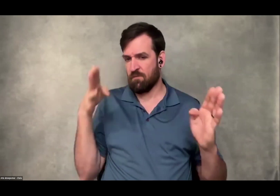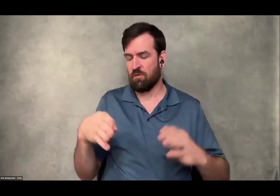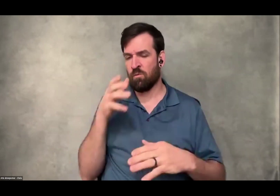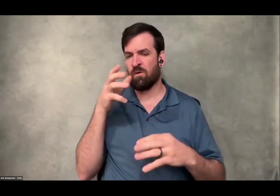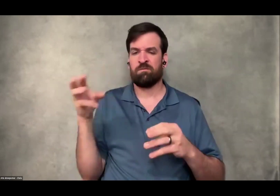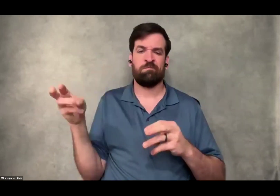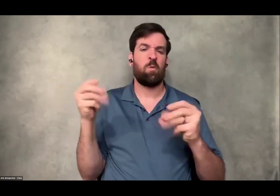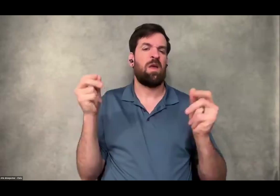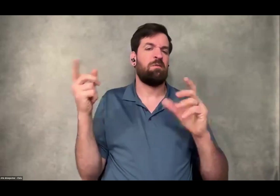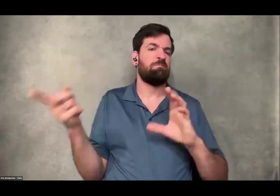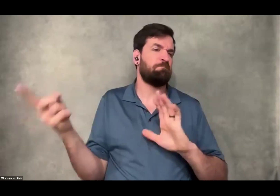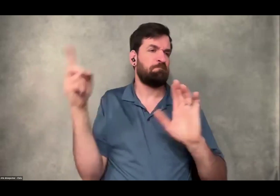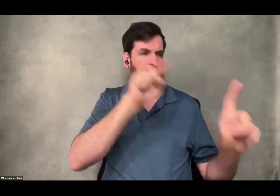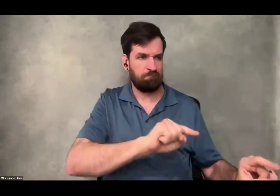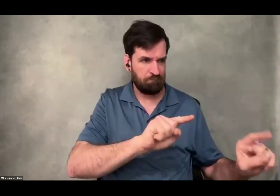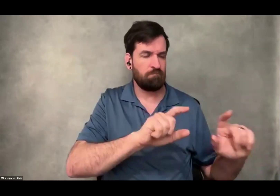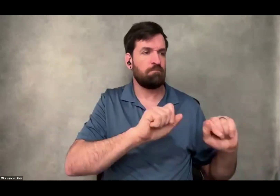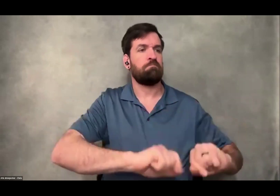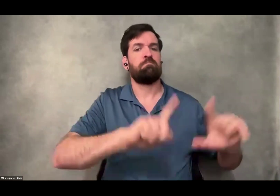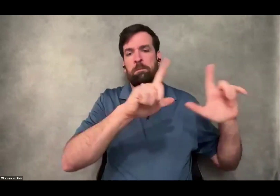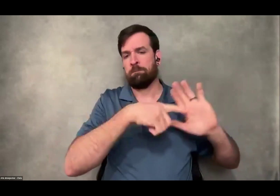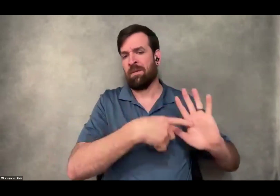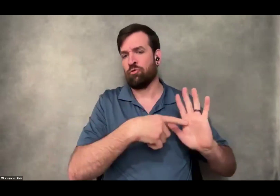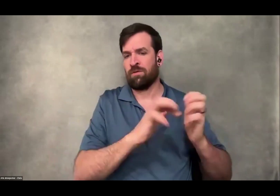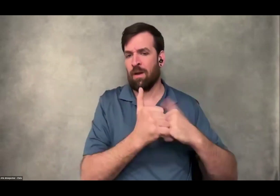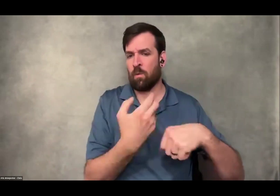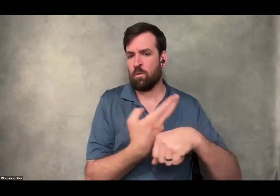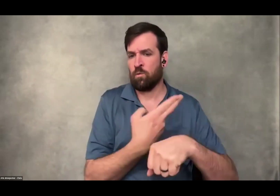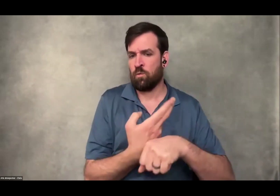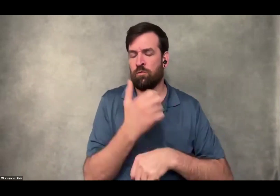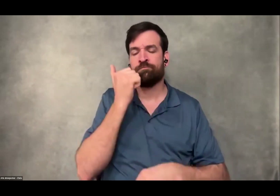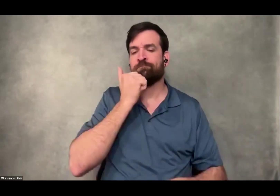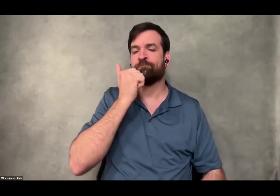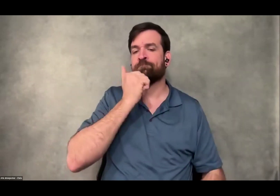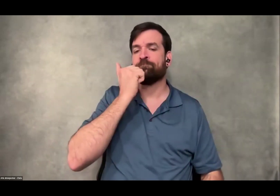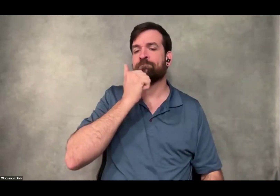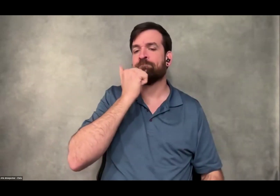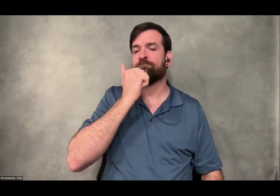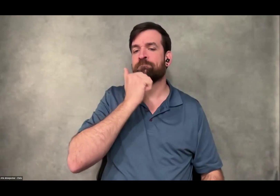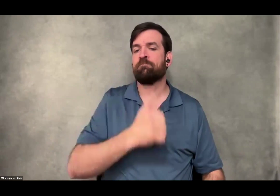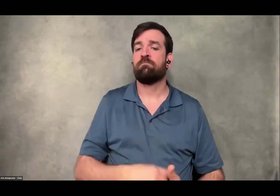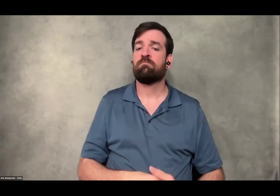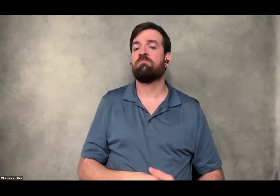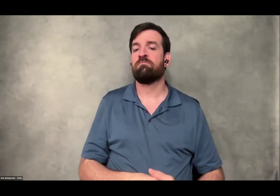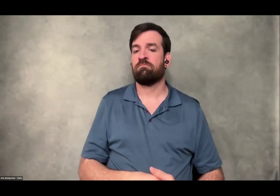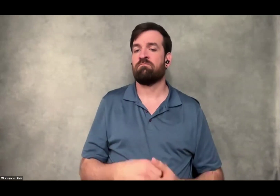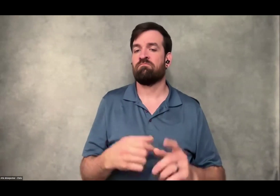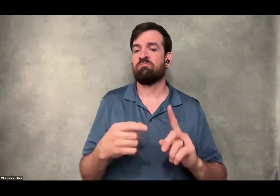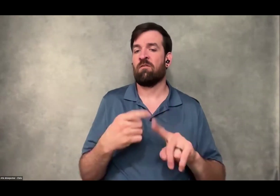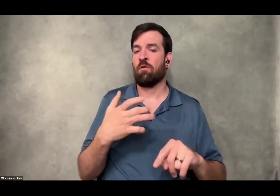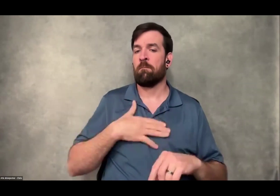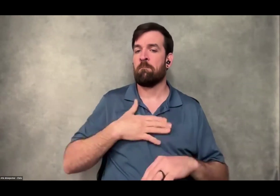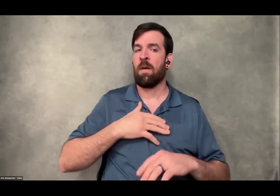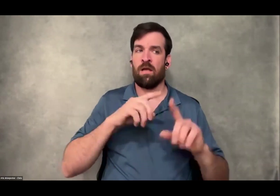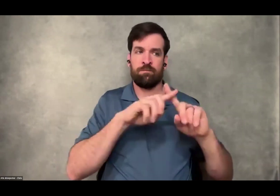quick demonstration of how I utilize it on a daily basis. And I'm going to be doing this from my